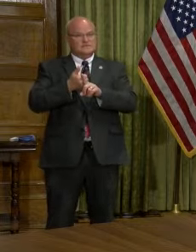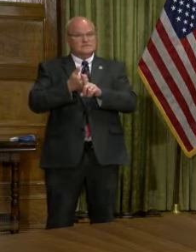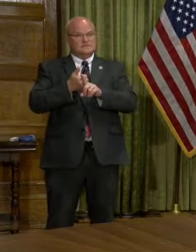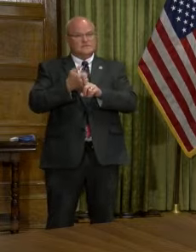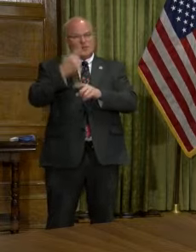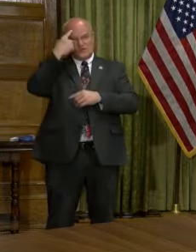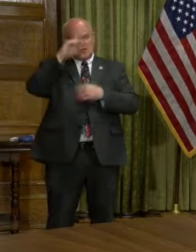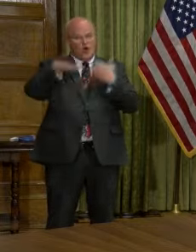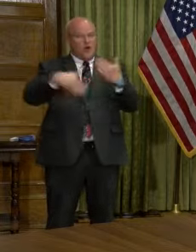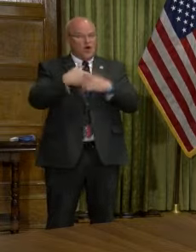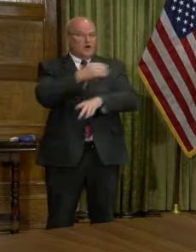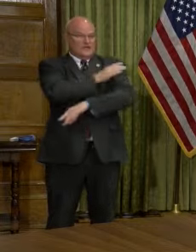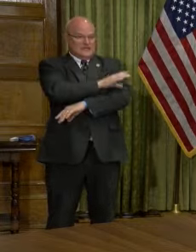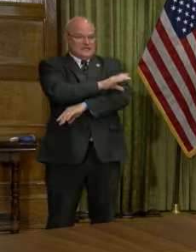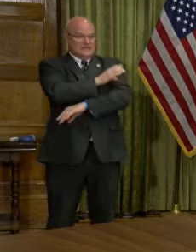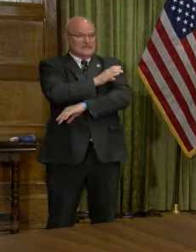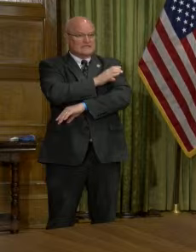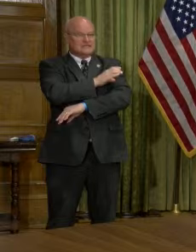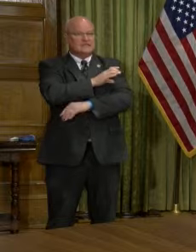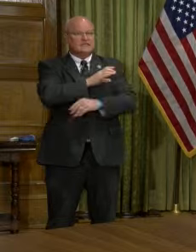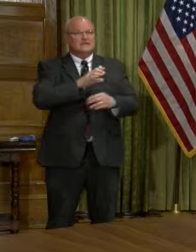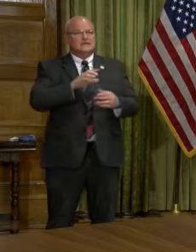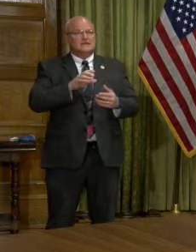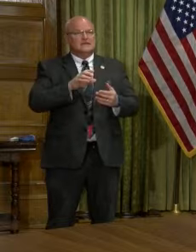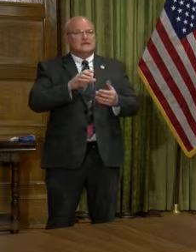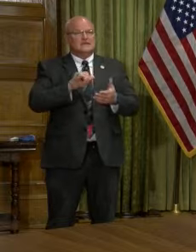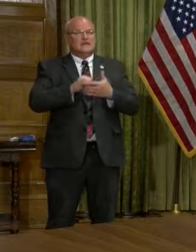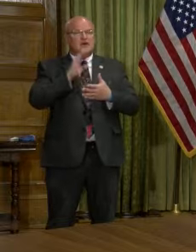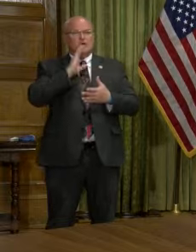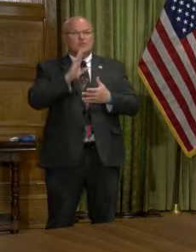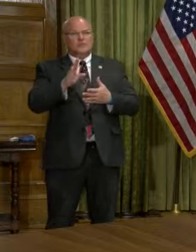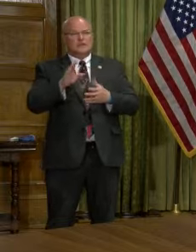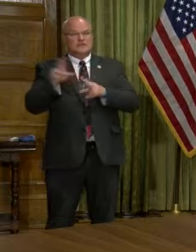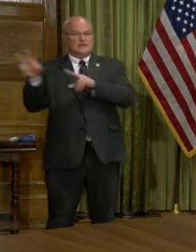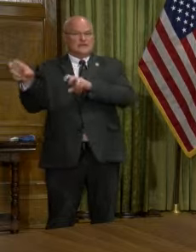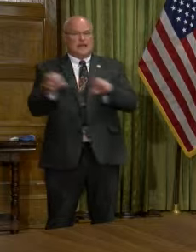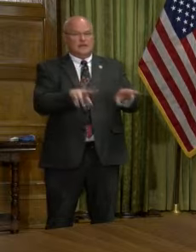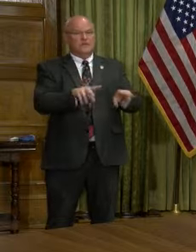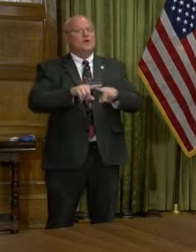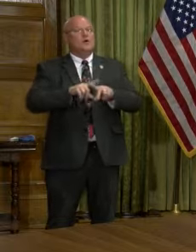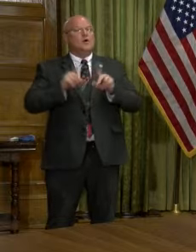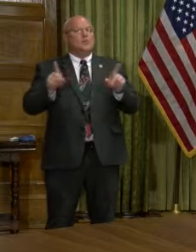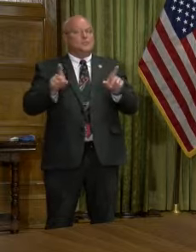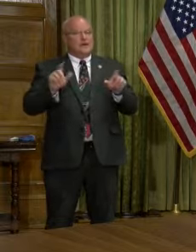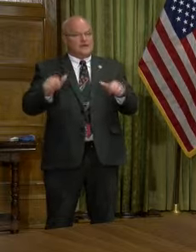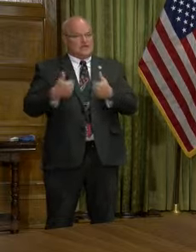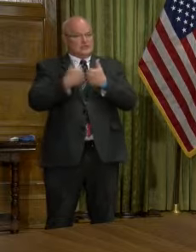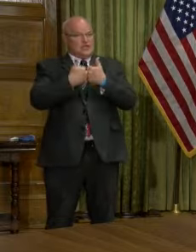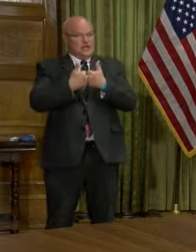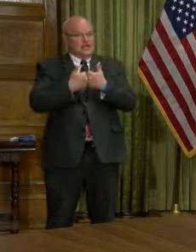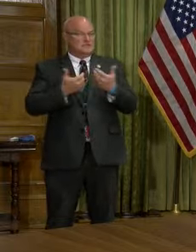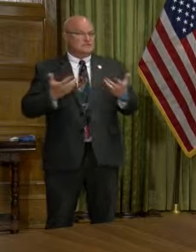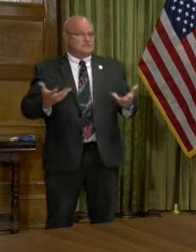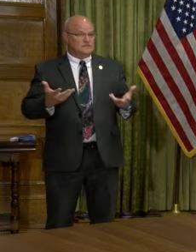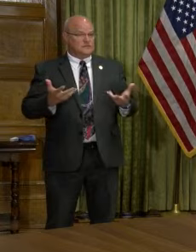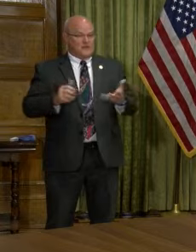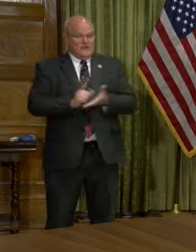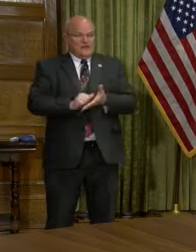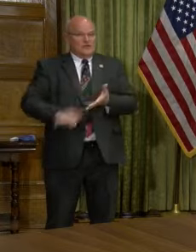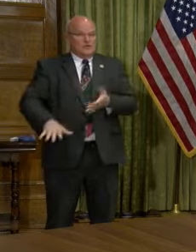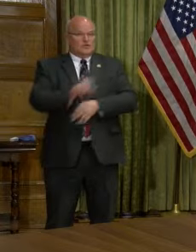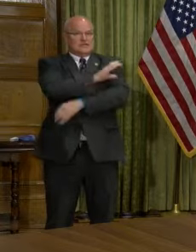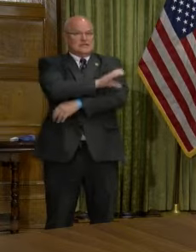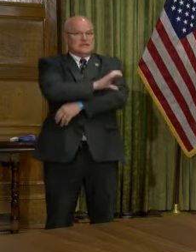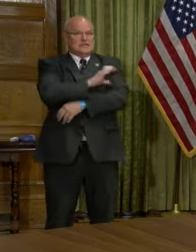for all the clinics that it would be applicable to, but the challenge was that the abortion